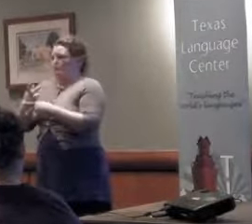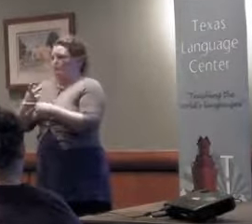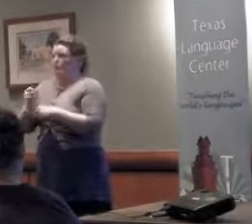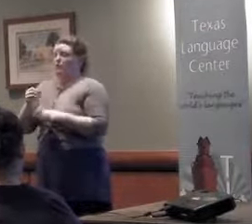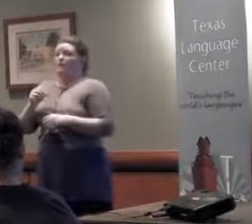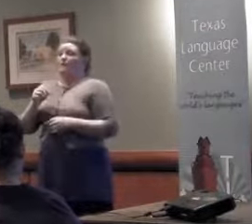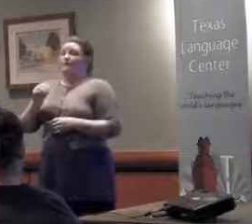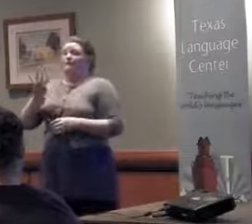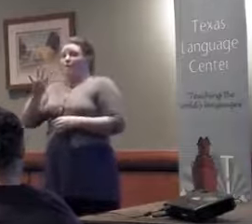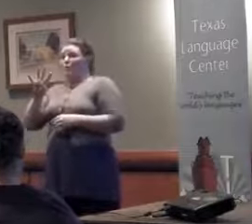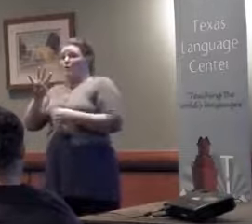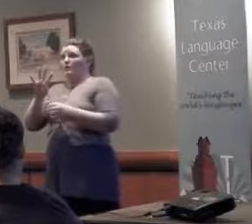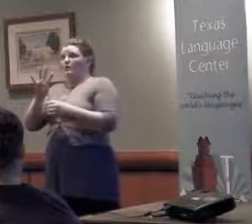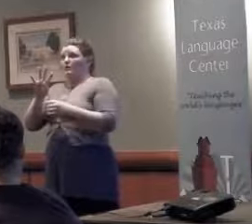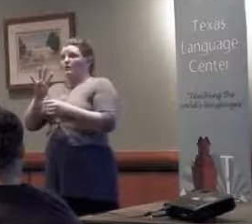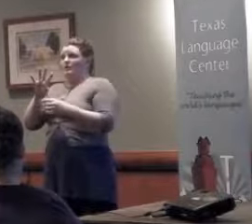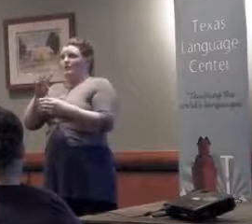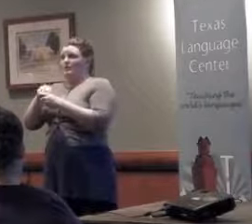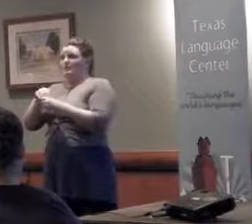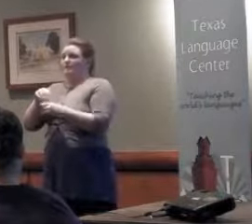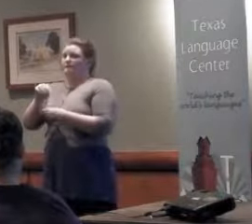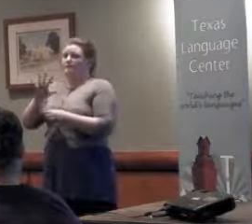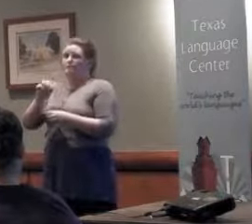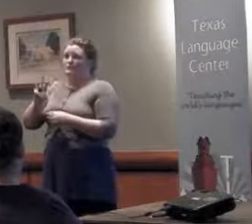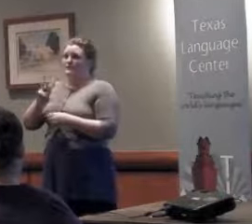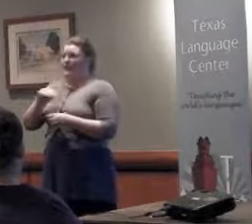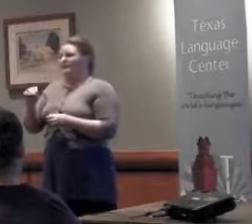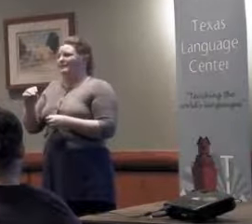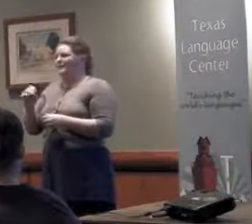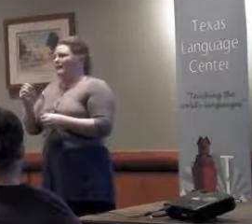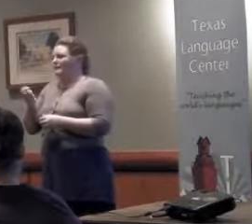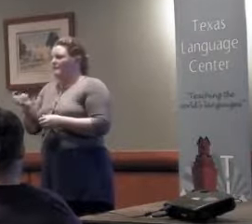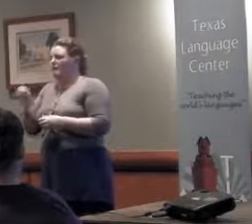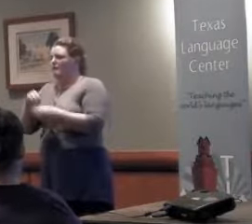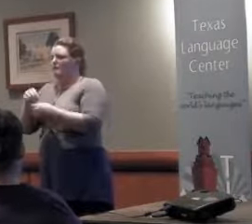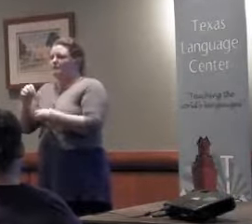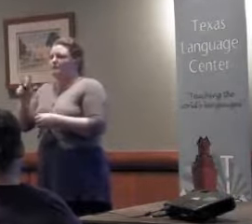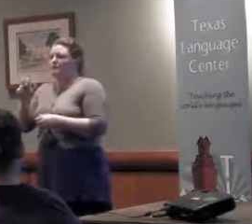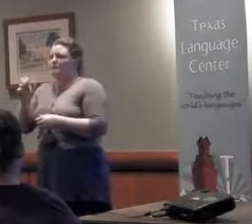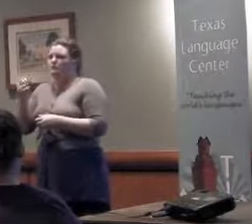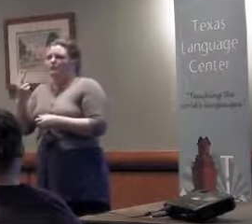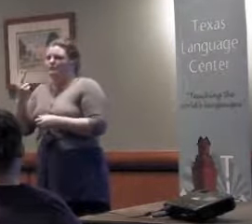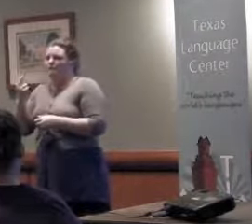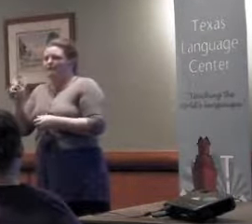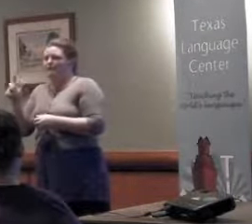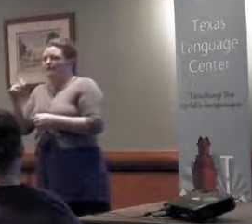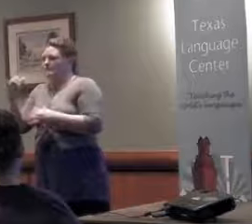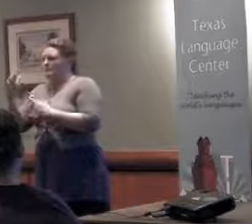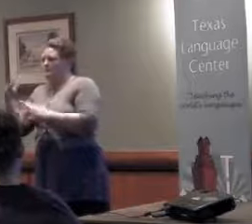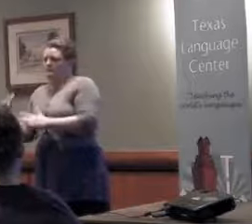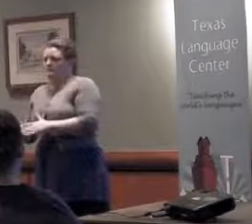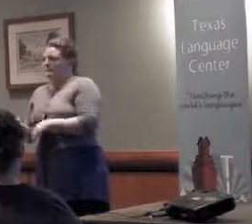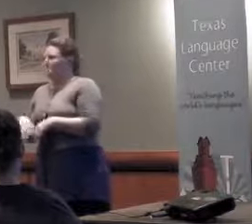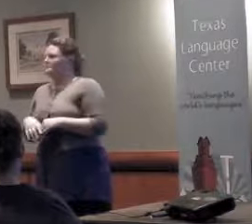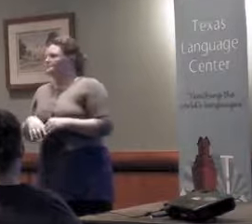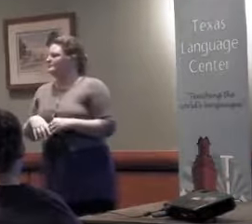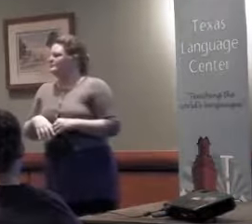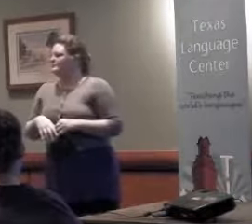506, and a couple in 312L, and it just kind of cascades down from one to the other.